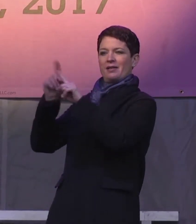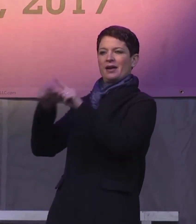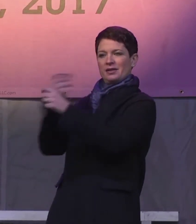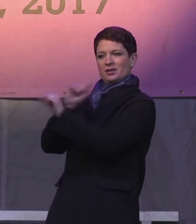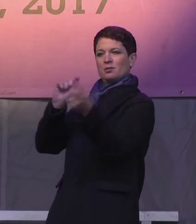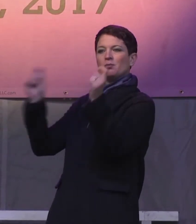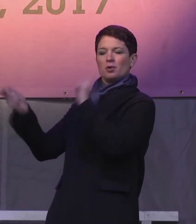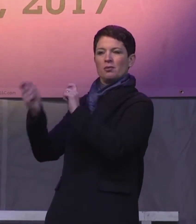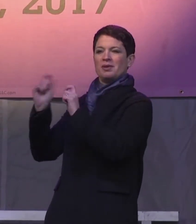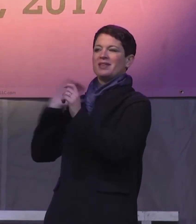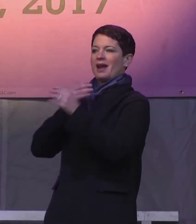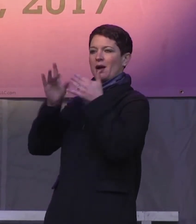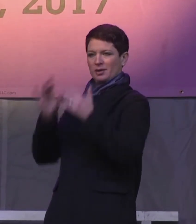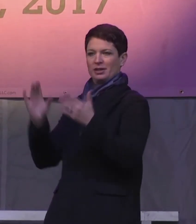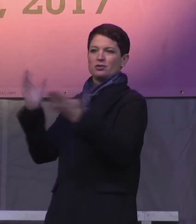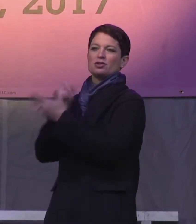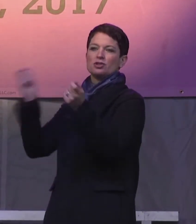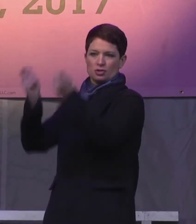its leaders deserve.